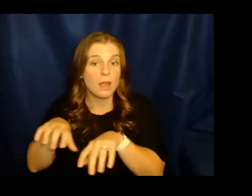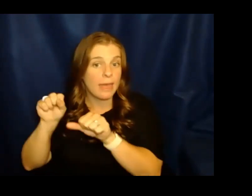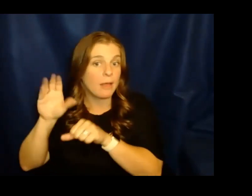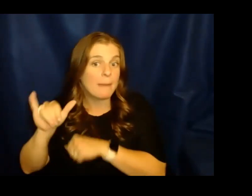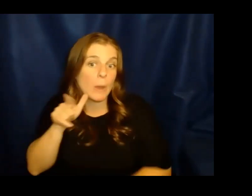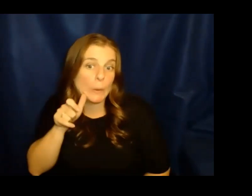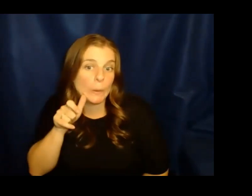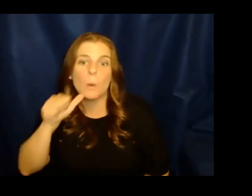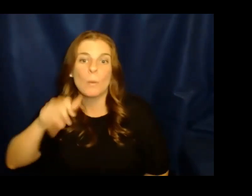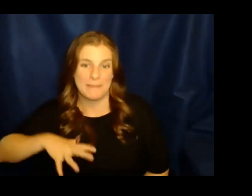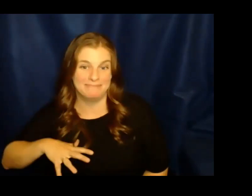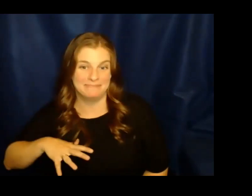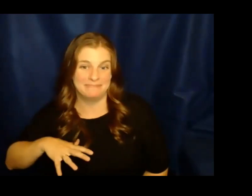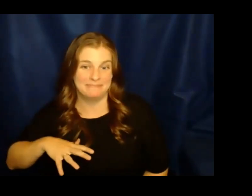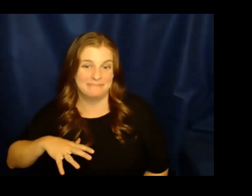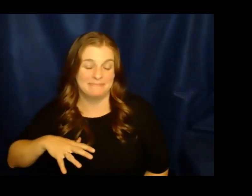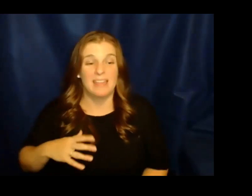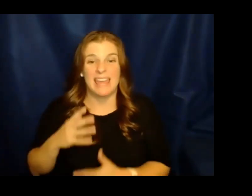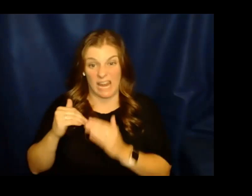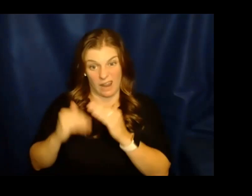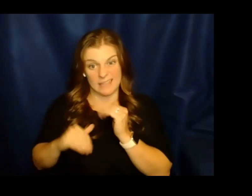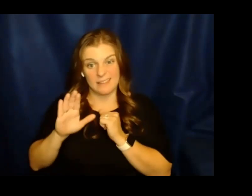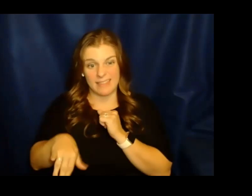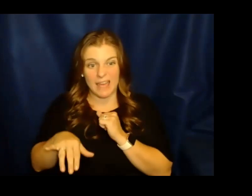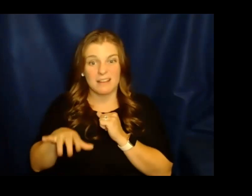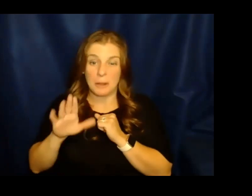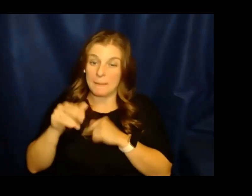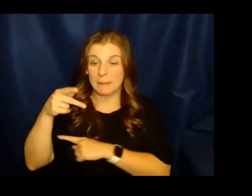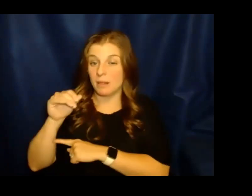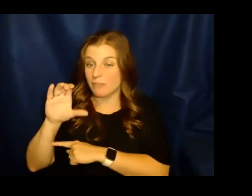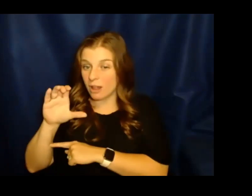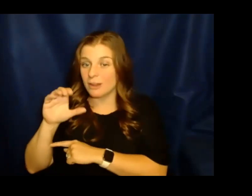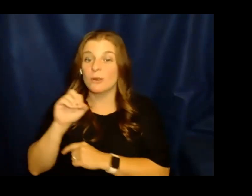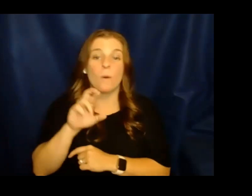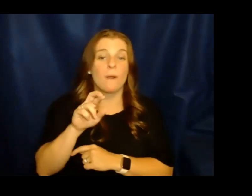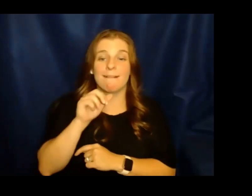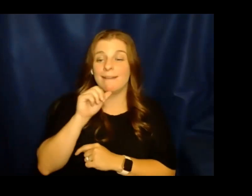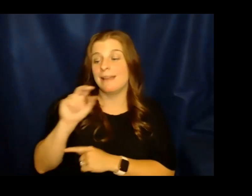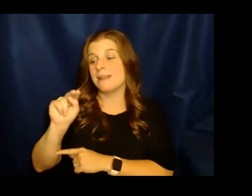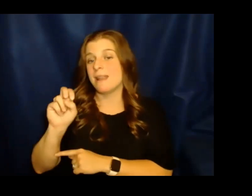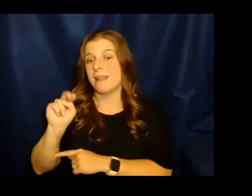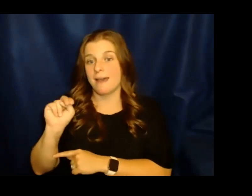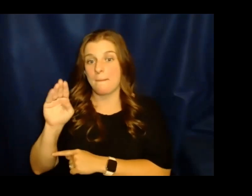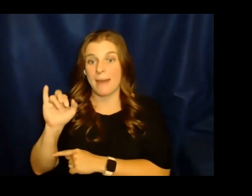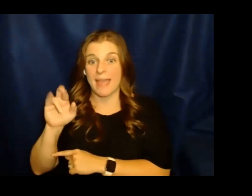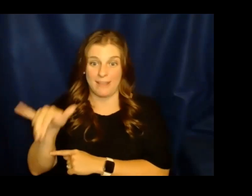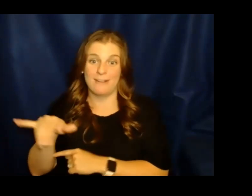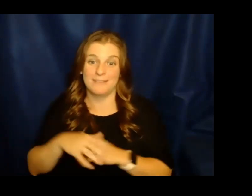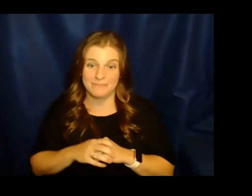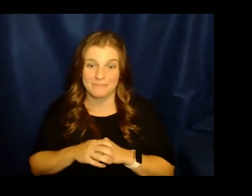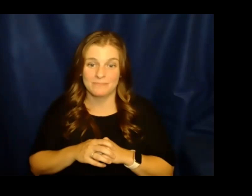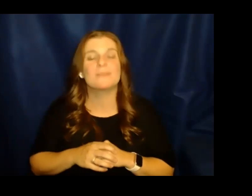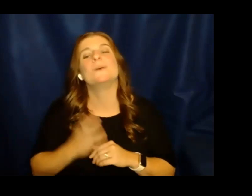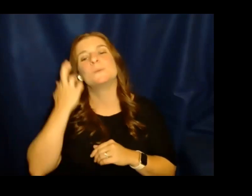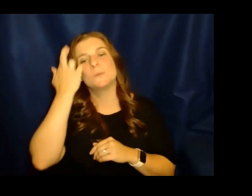by non-binary people and people of color. So the reason I share this today, and the reason I share this